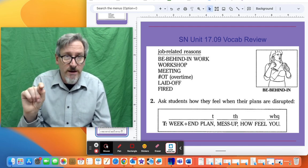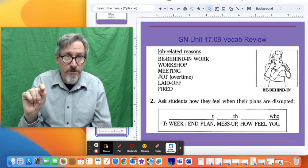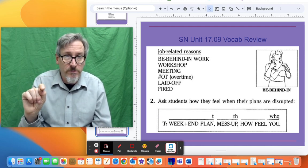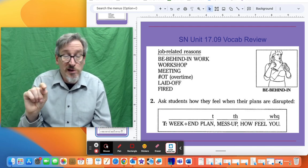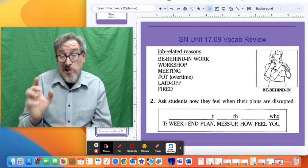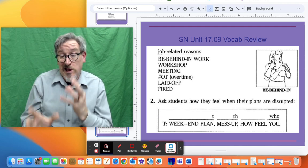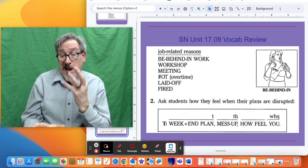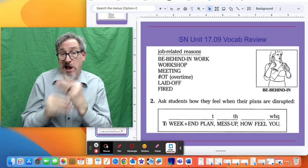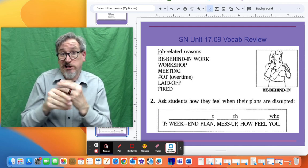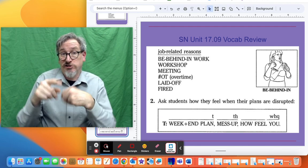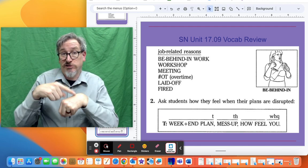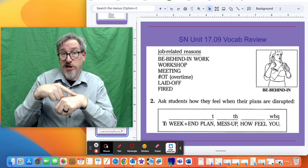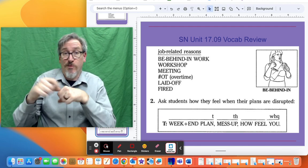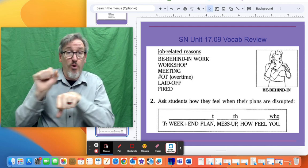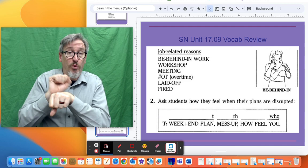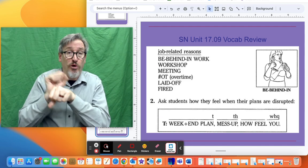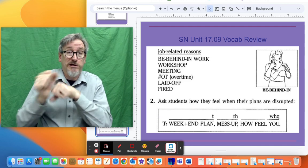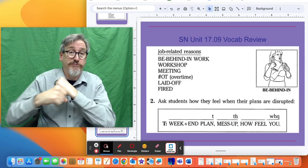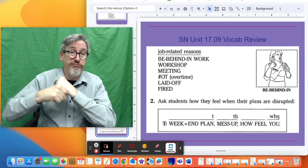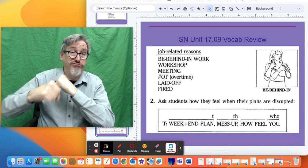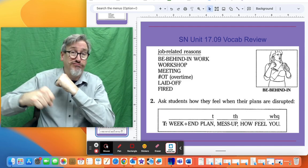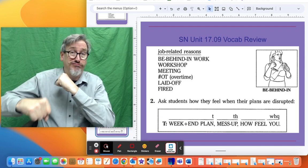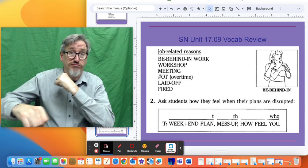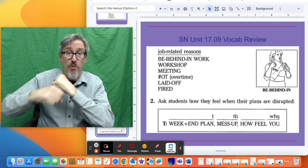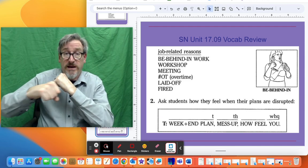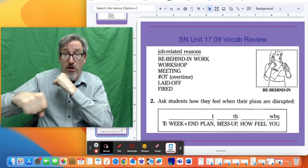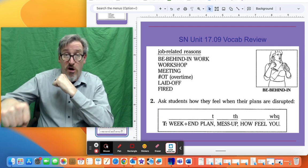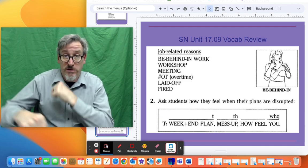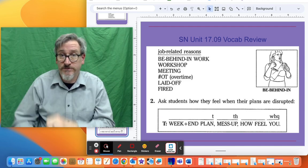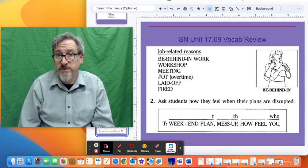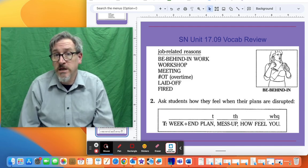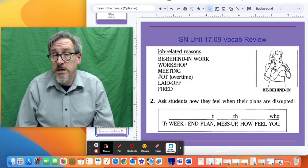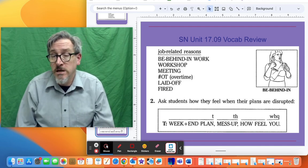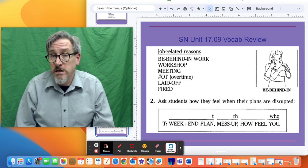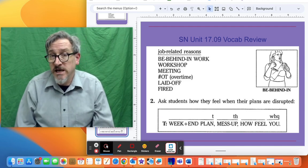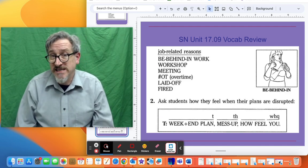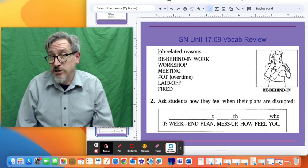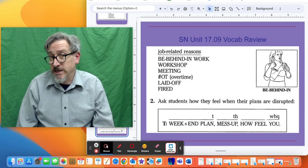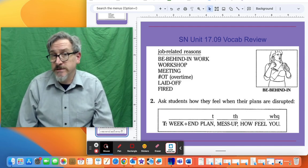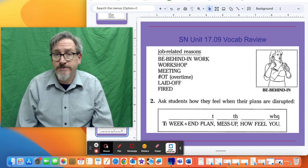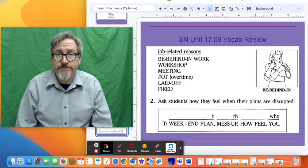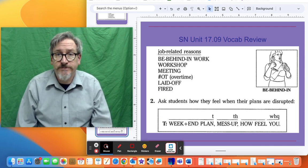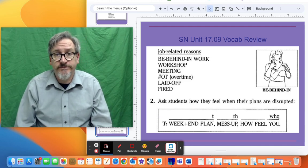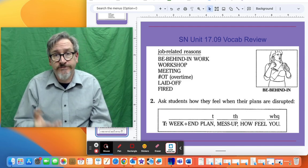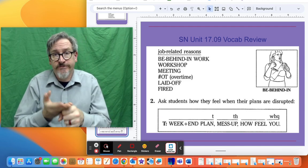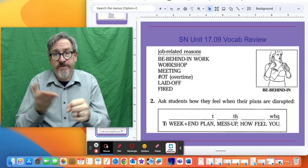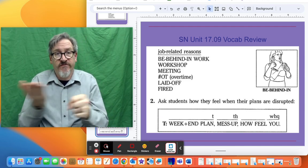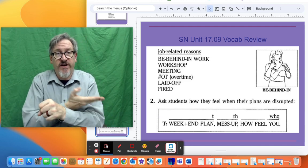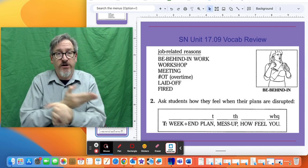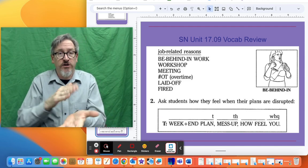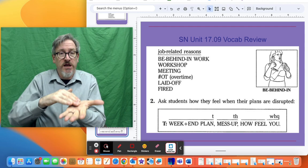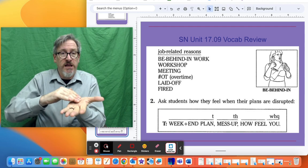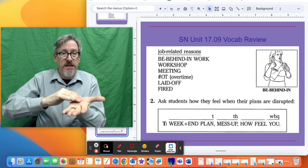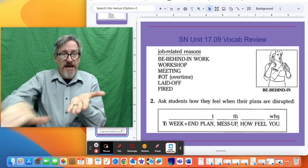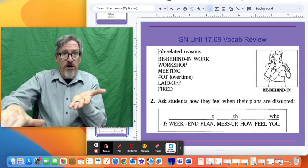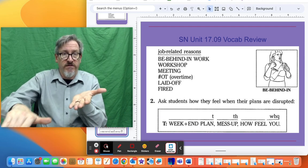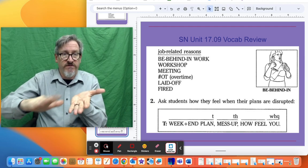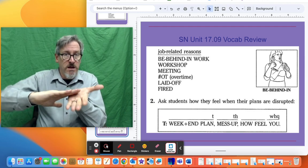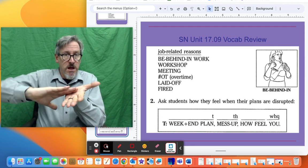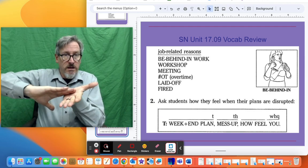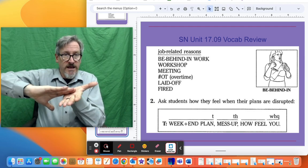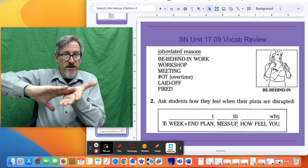Overtime, extra time, or work went long, exaggerate, fired, laid